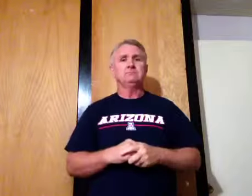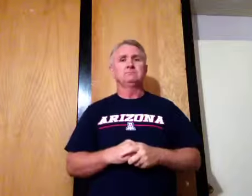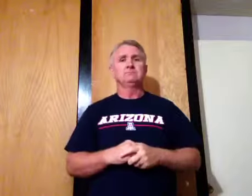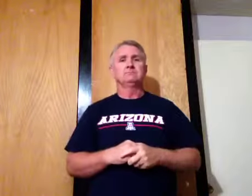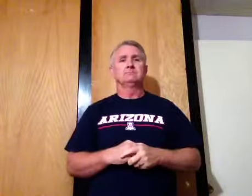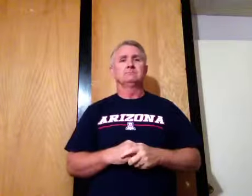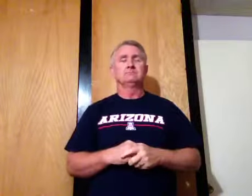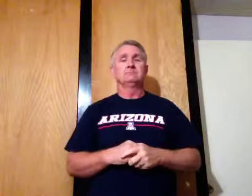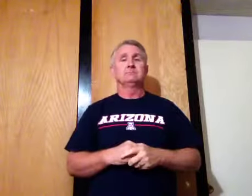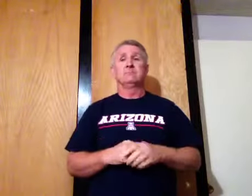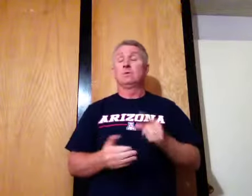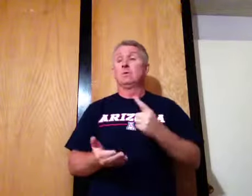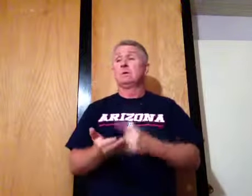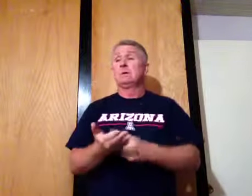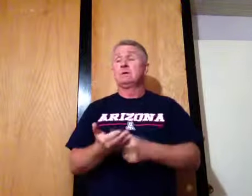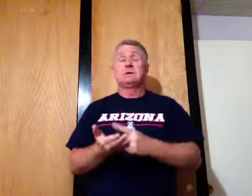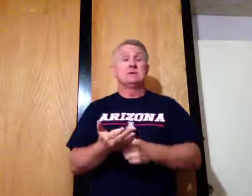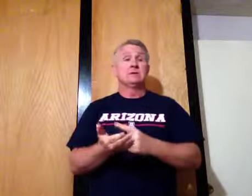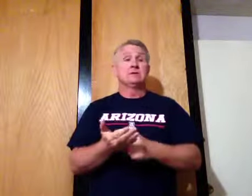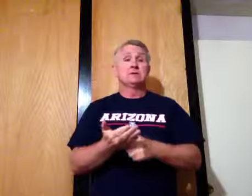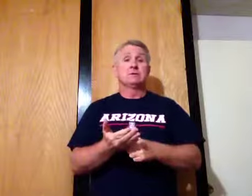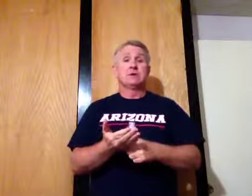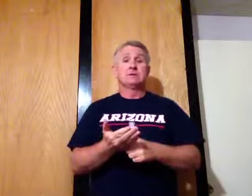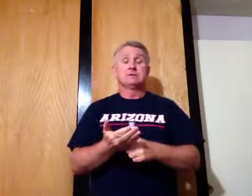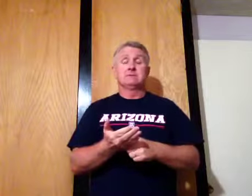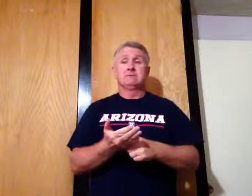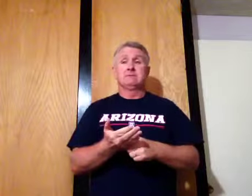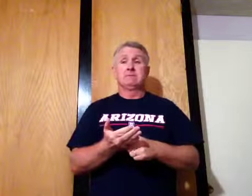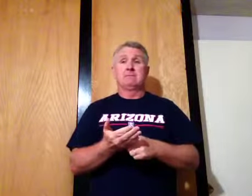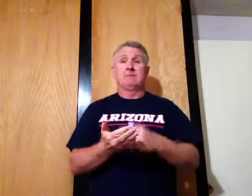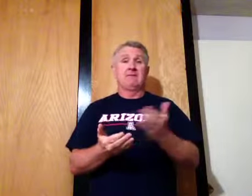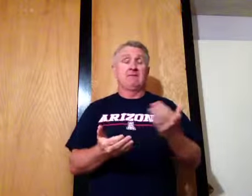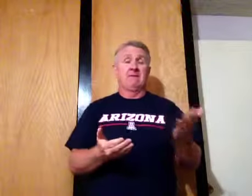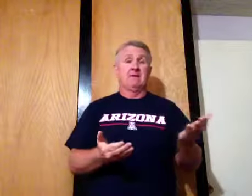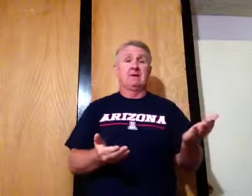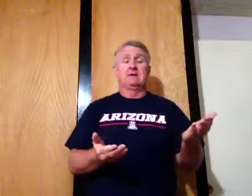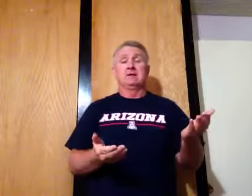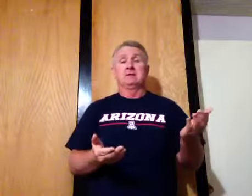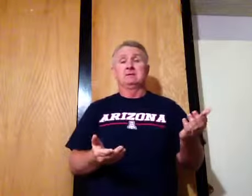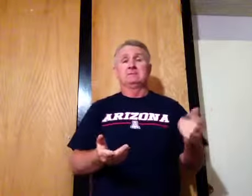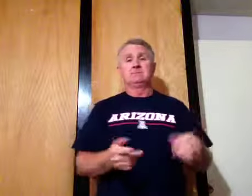45 minutes. They asked me questions. Mr. Knorr, da-na-na-na-na. Yes. Mr. Knorr, da-na-na-na-na. And I said, no.